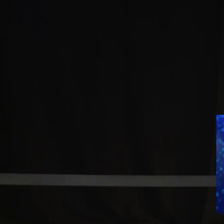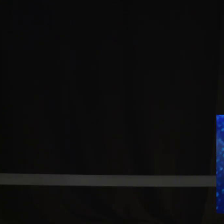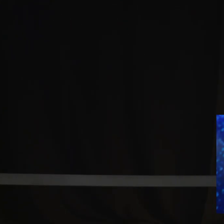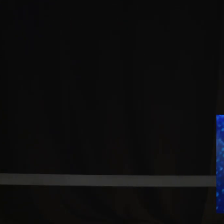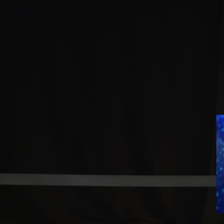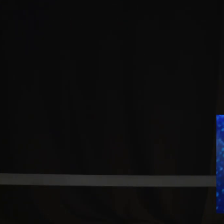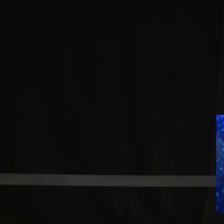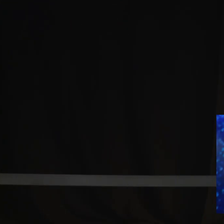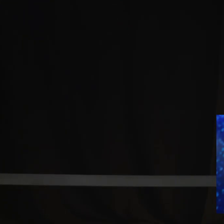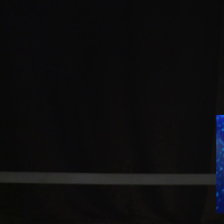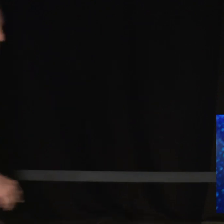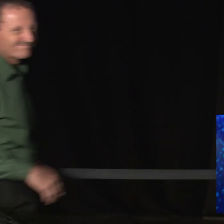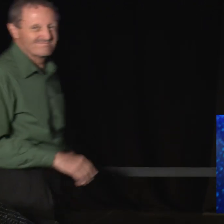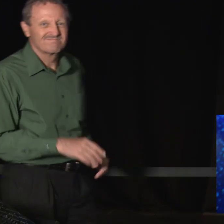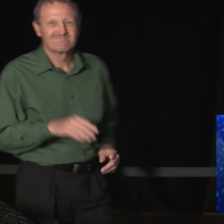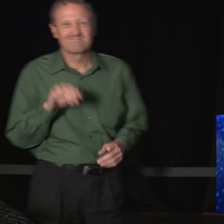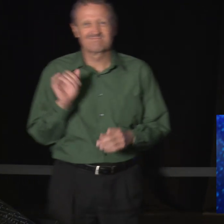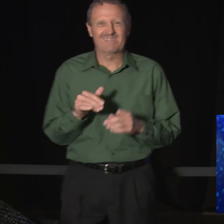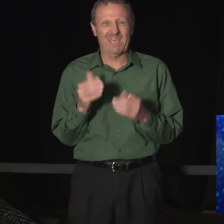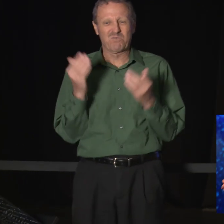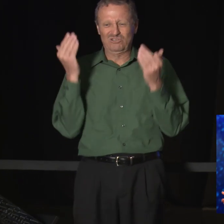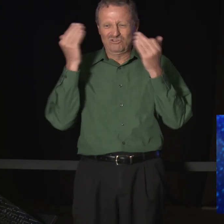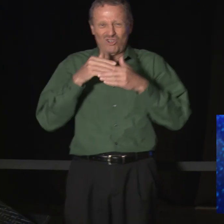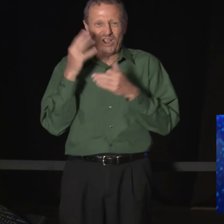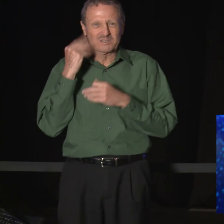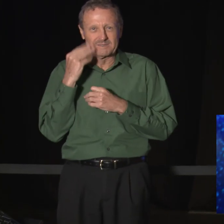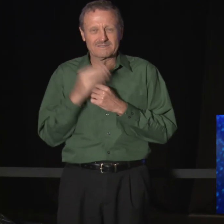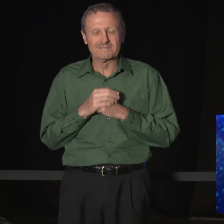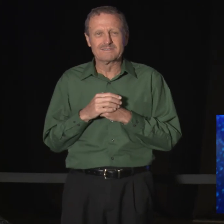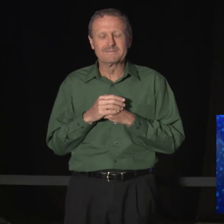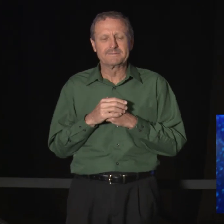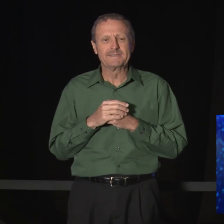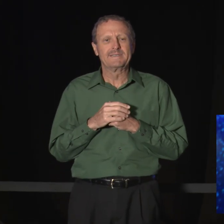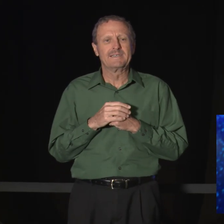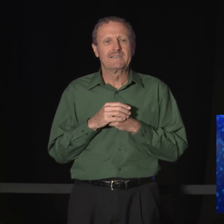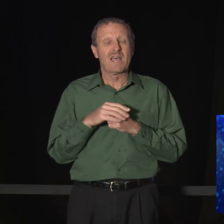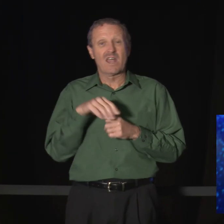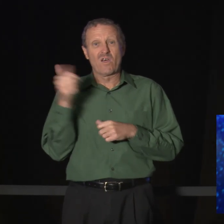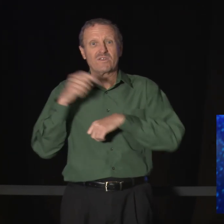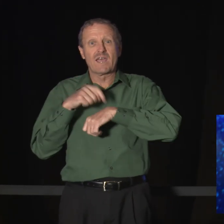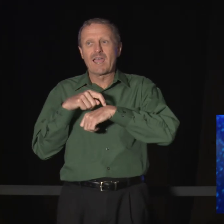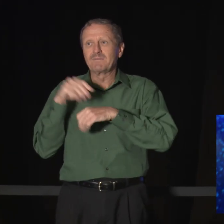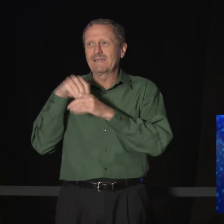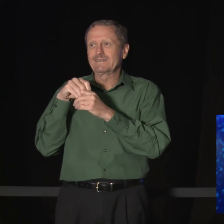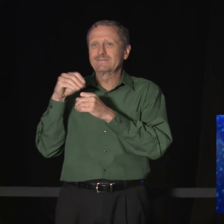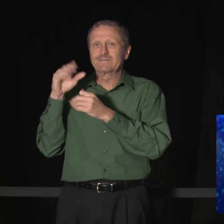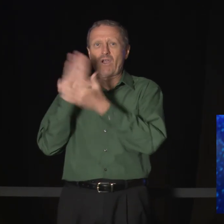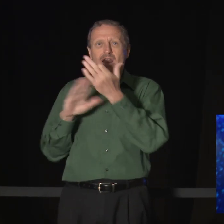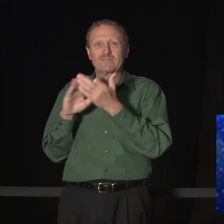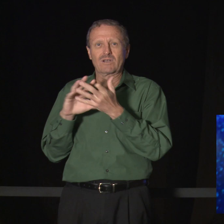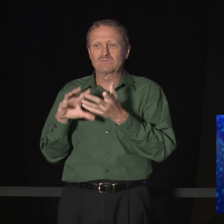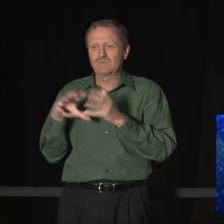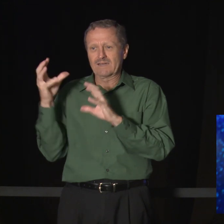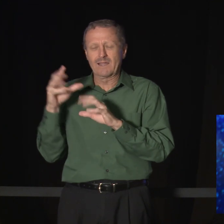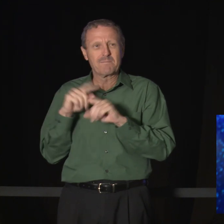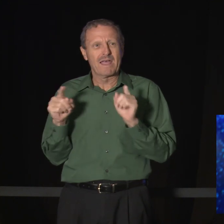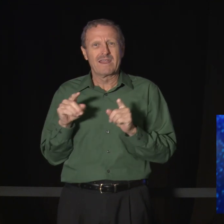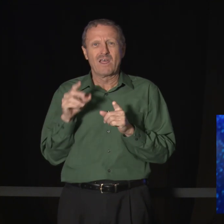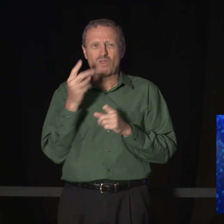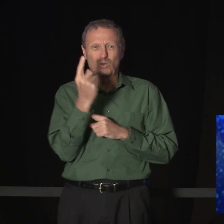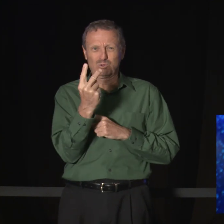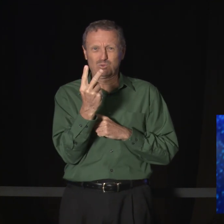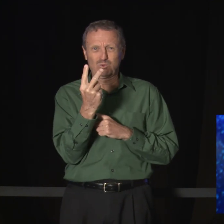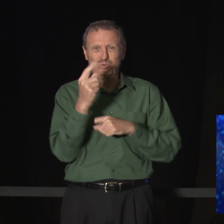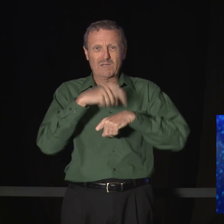The second, just an emotional, spiritual time in college, just wrecked. But out of those two